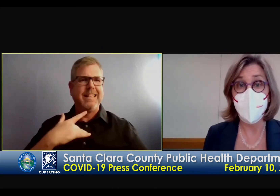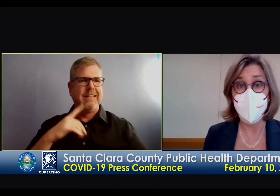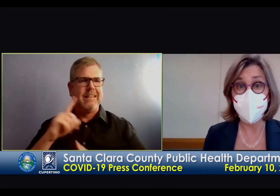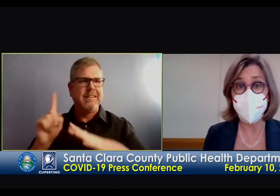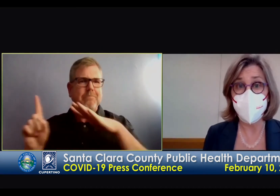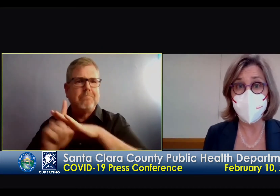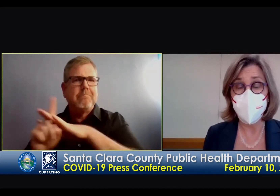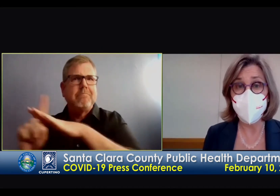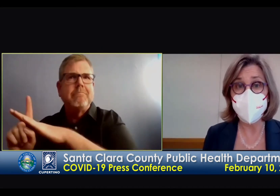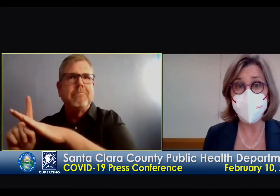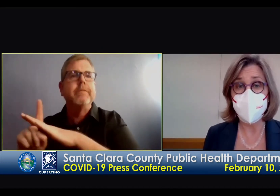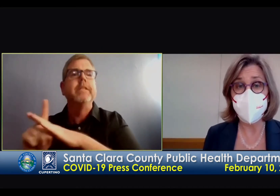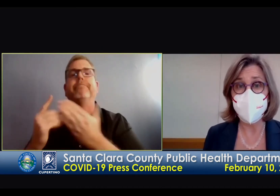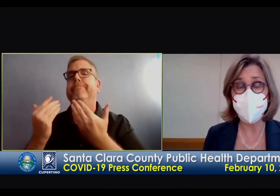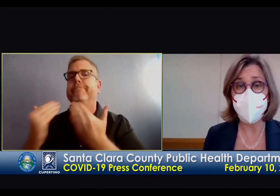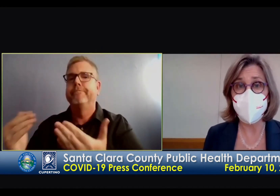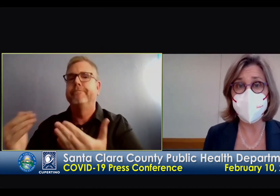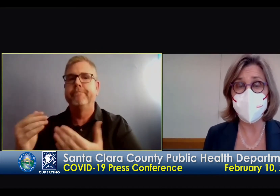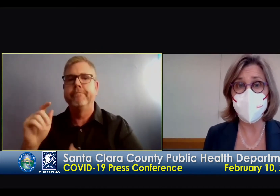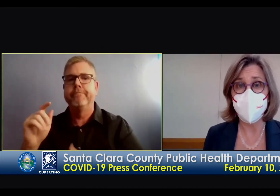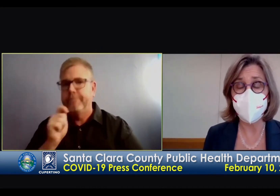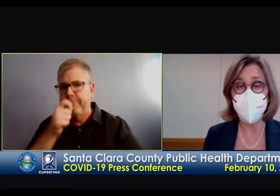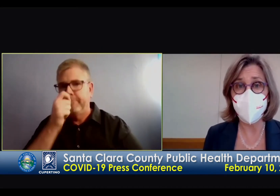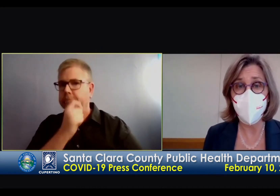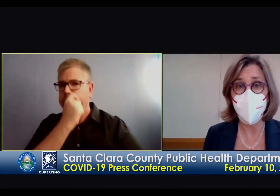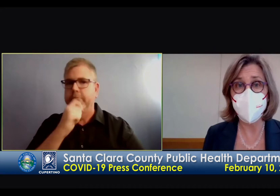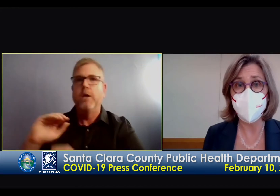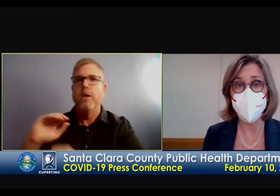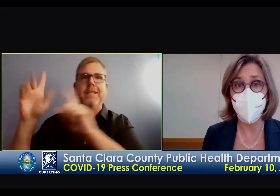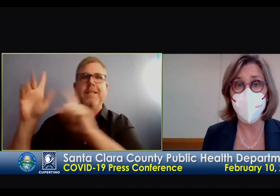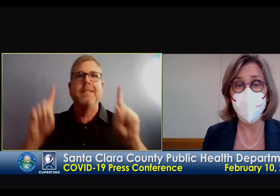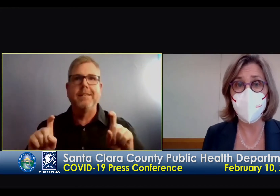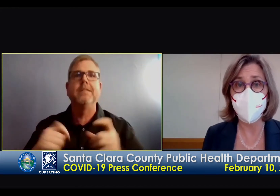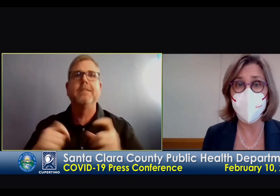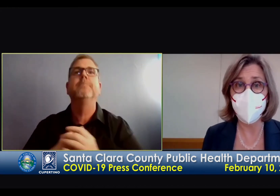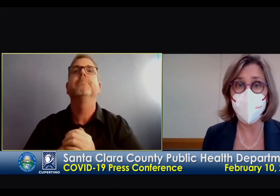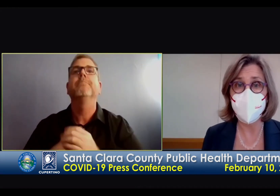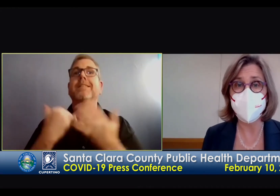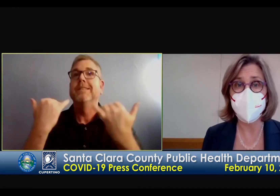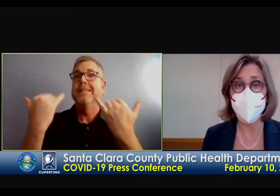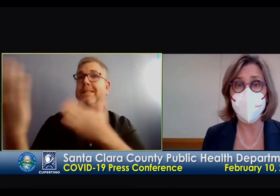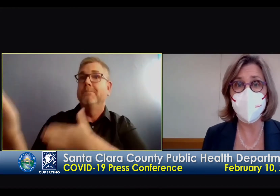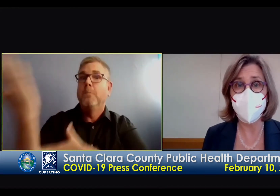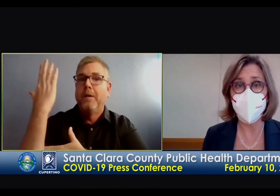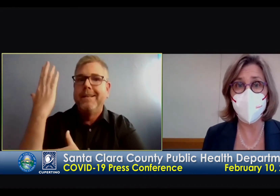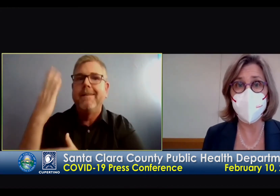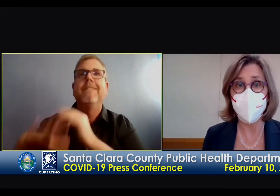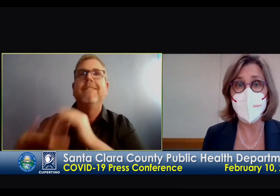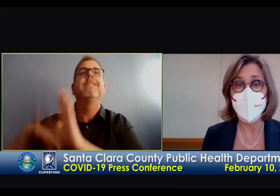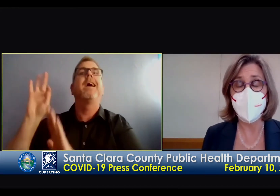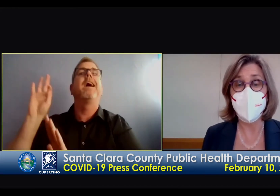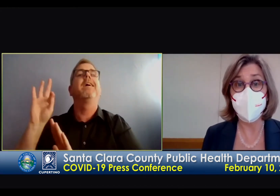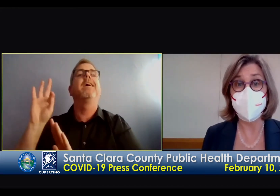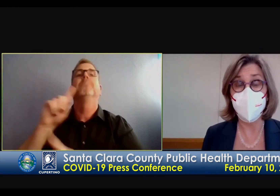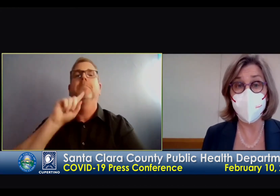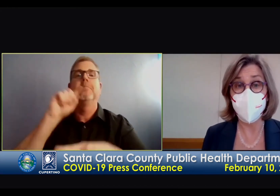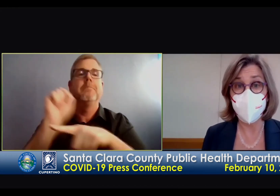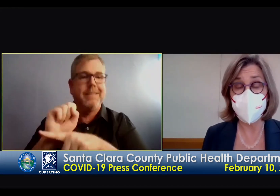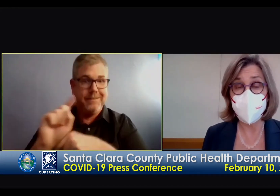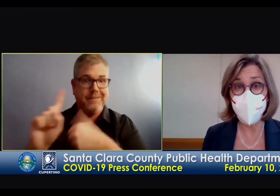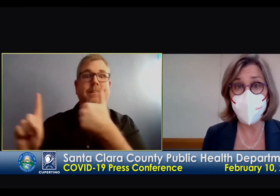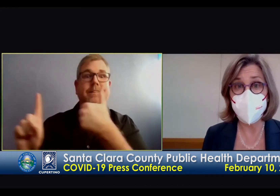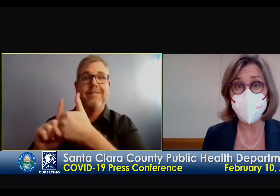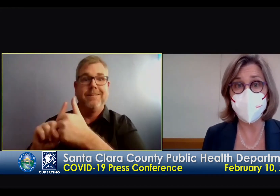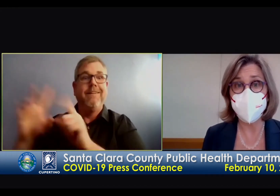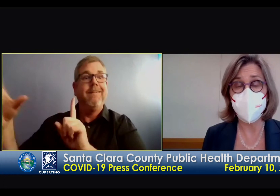Our understanding is that this case in Santa Clara County, along with another case in Alameda County, that these are the first